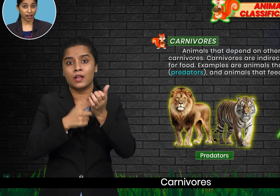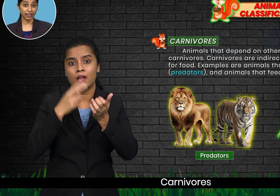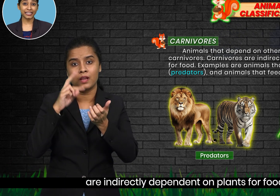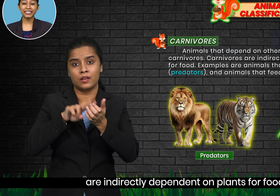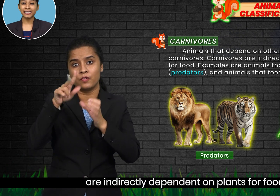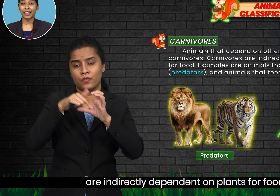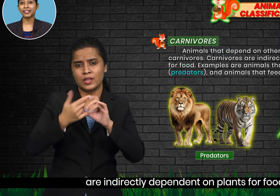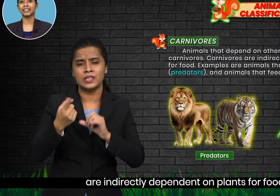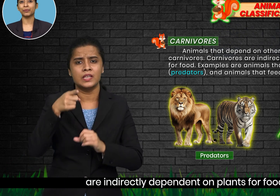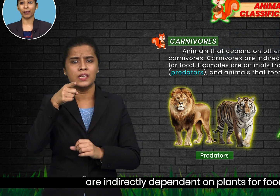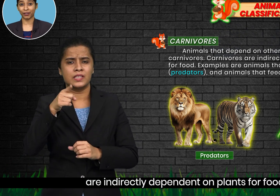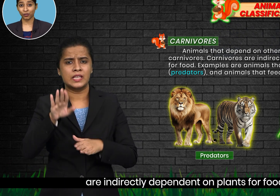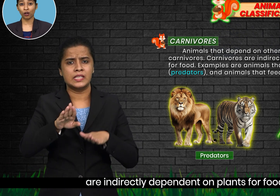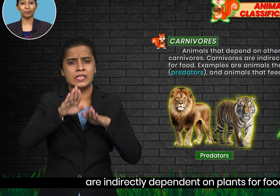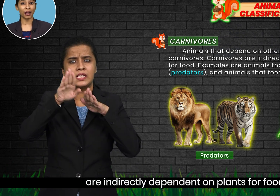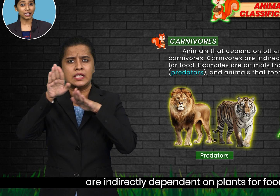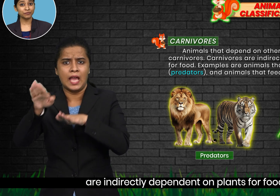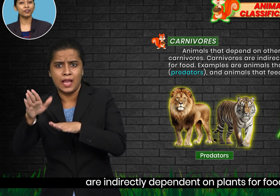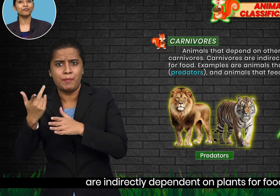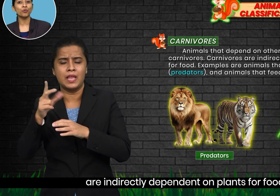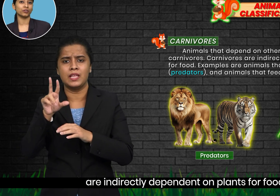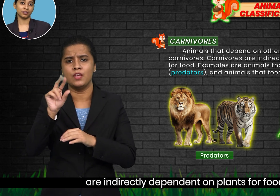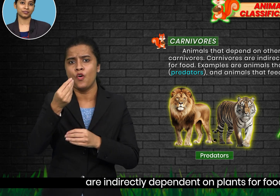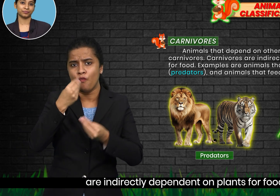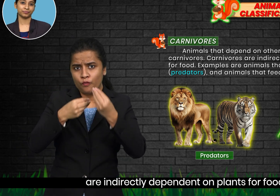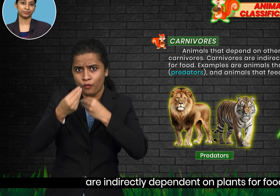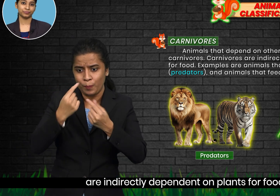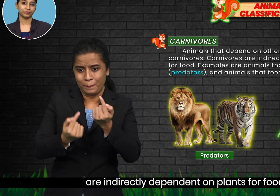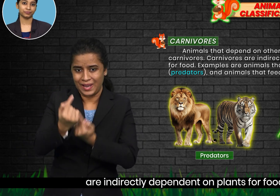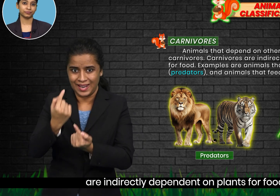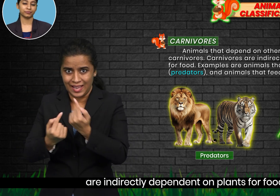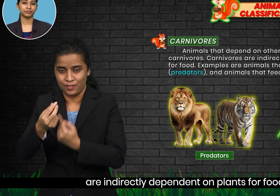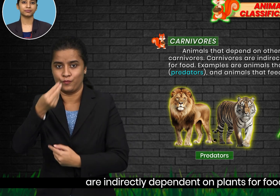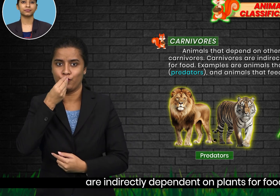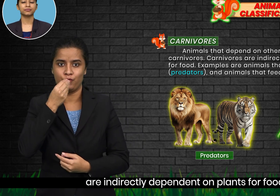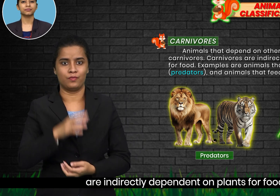Carnivores are indirectly dependent on plants for food.